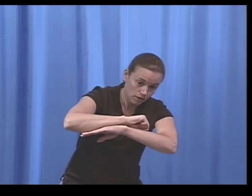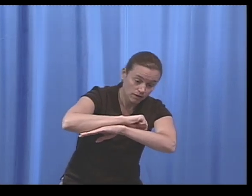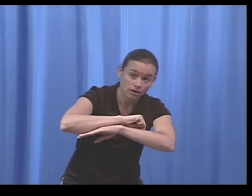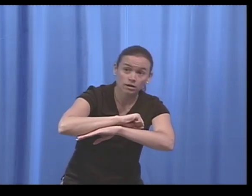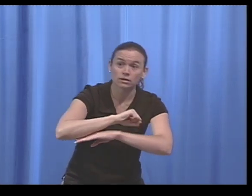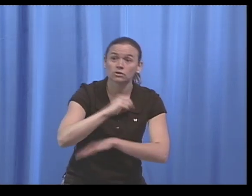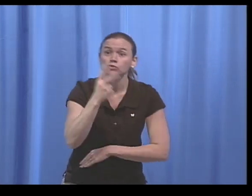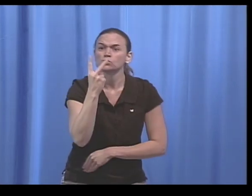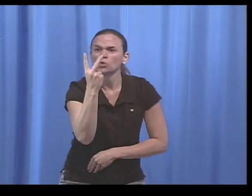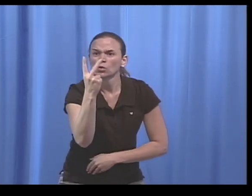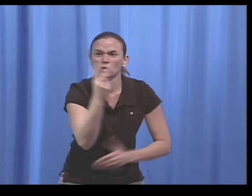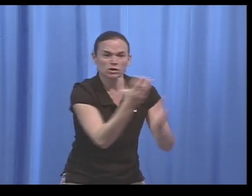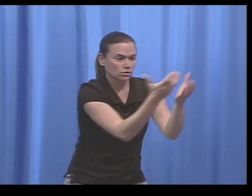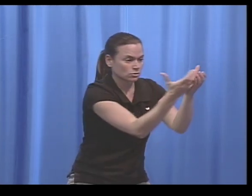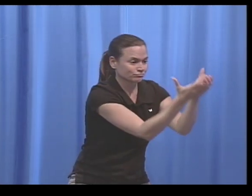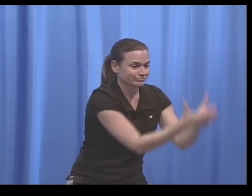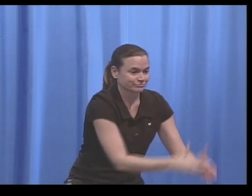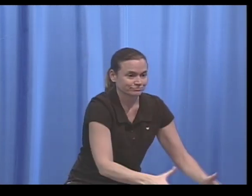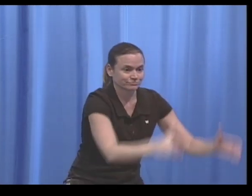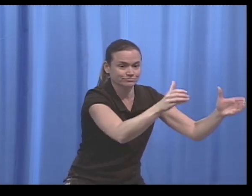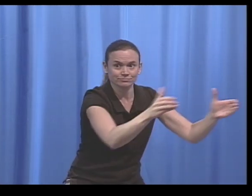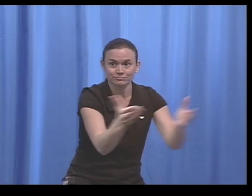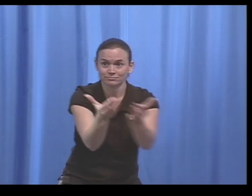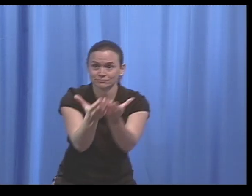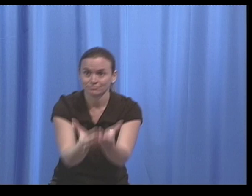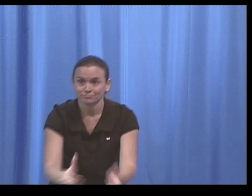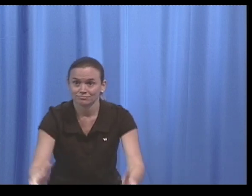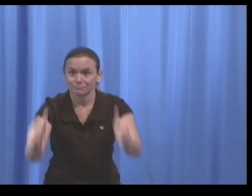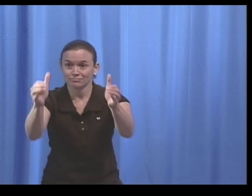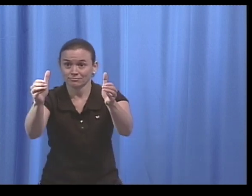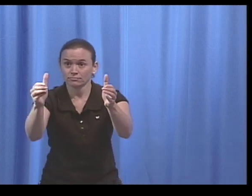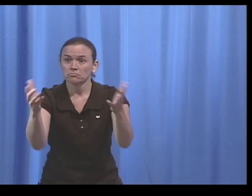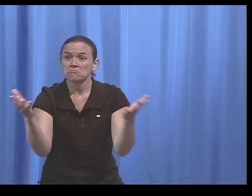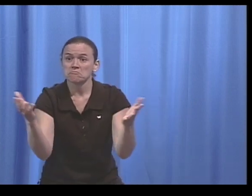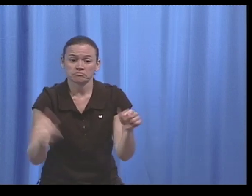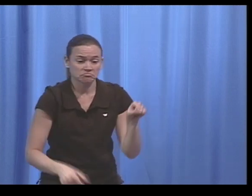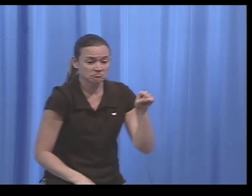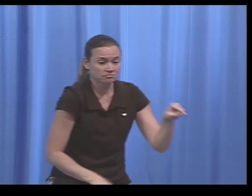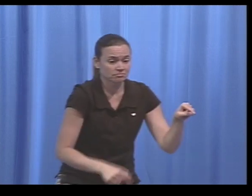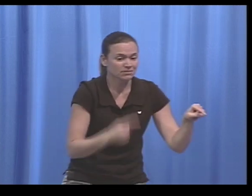while he was gazing up at 2 bags of silver